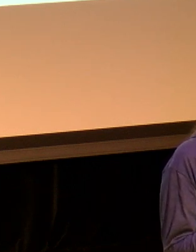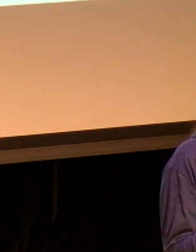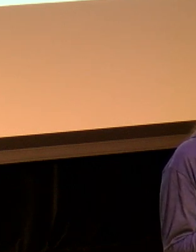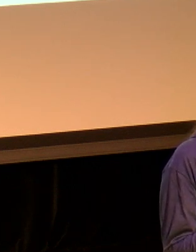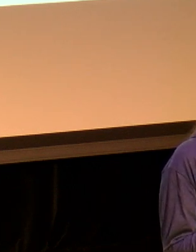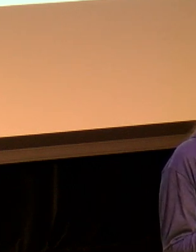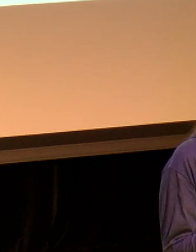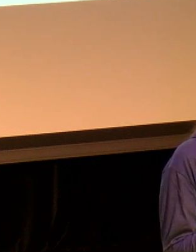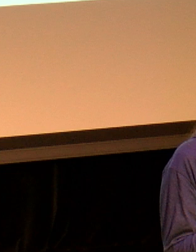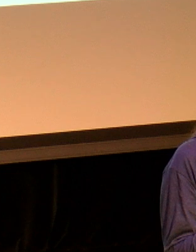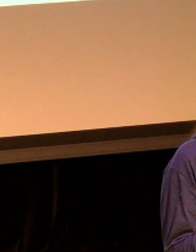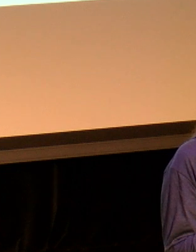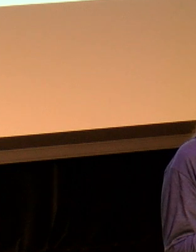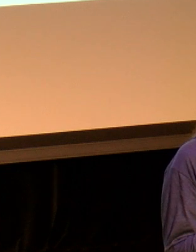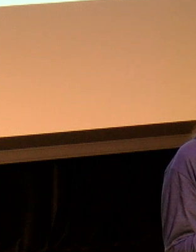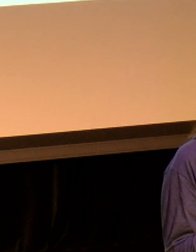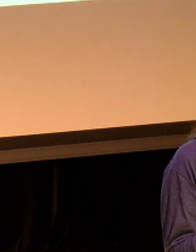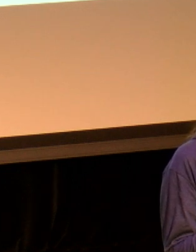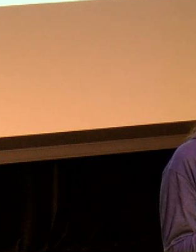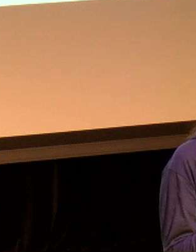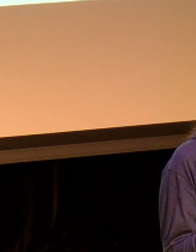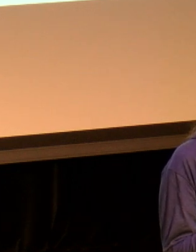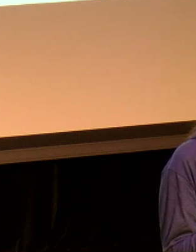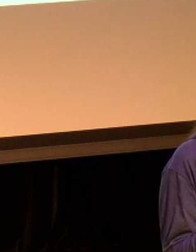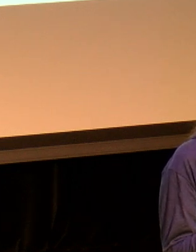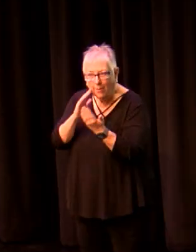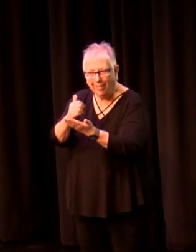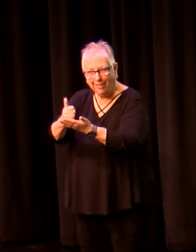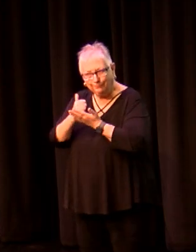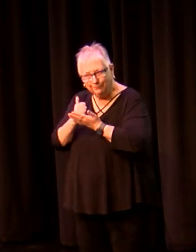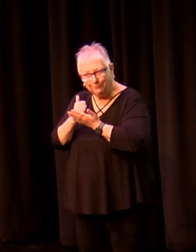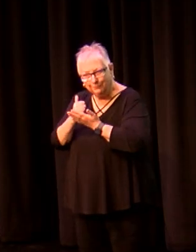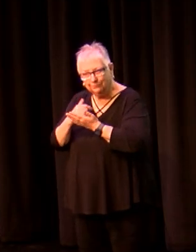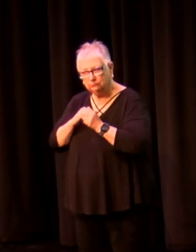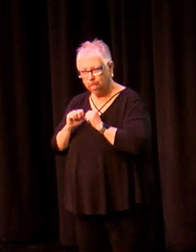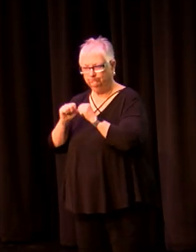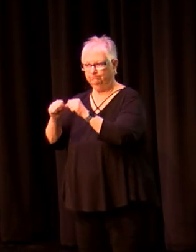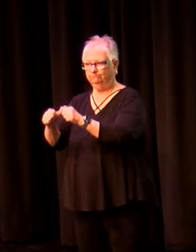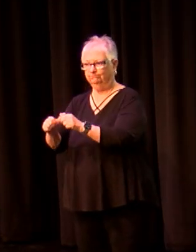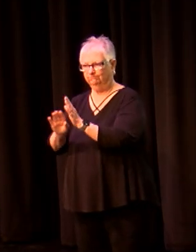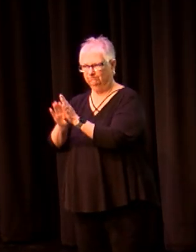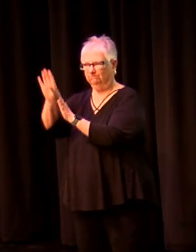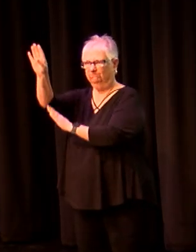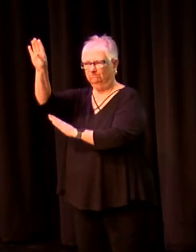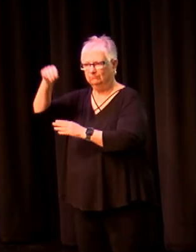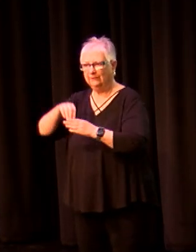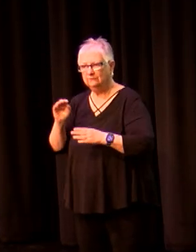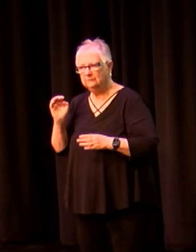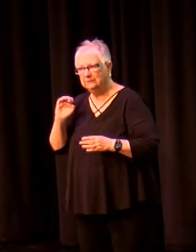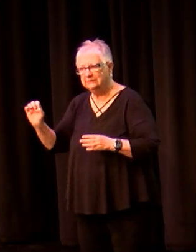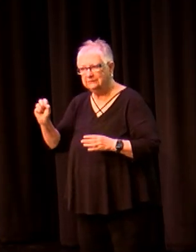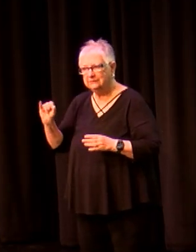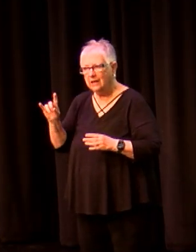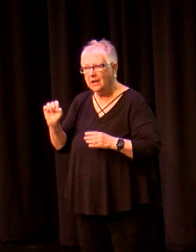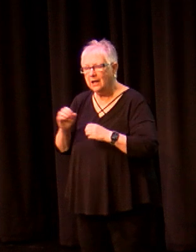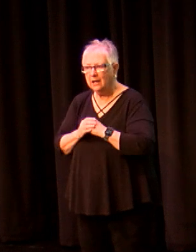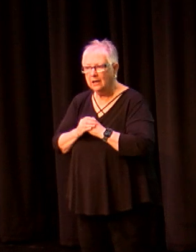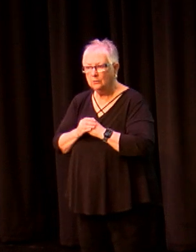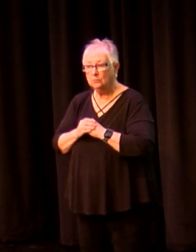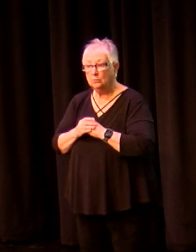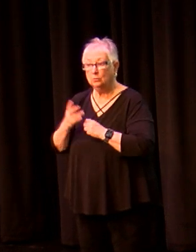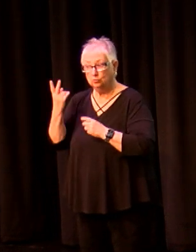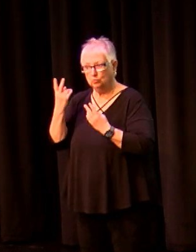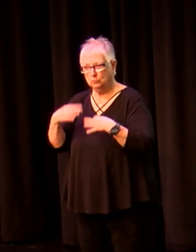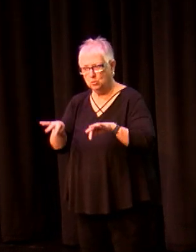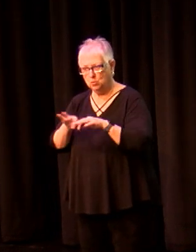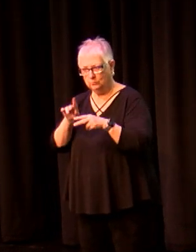our vision for long-term livability and sustainability in East Frederick. Two important infrastructure projects that have remained undeveloped for far